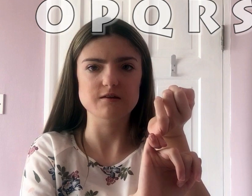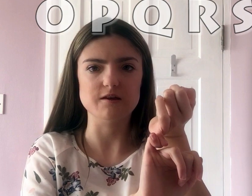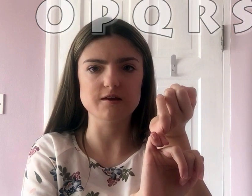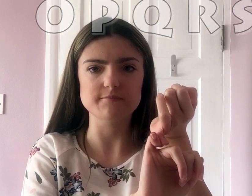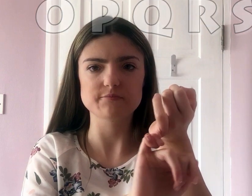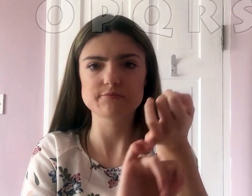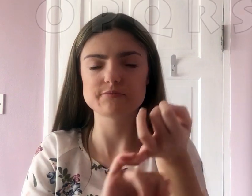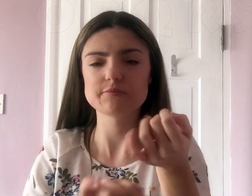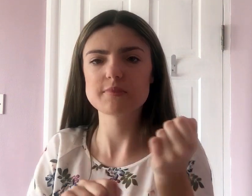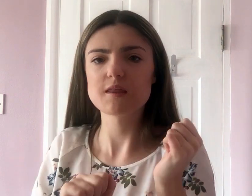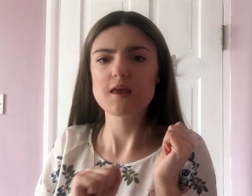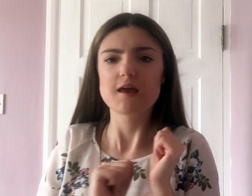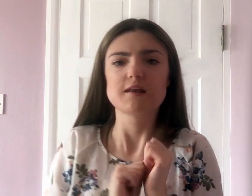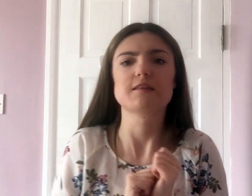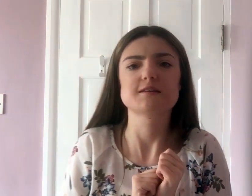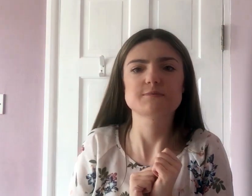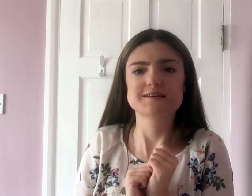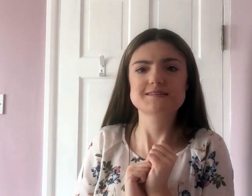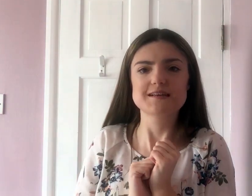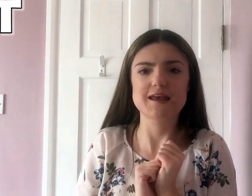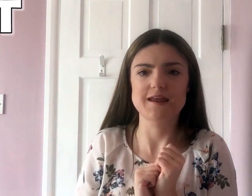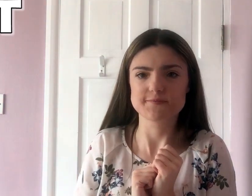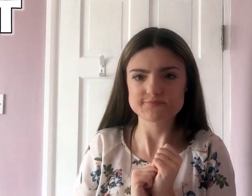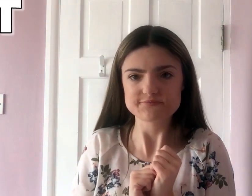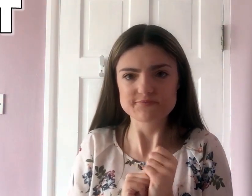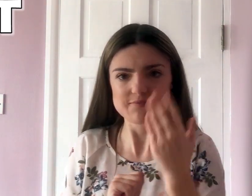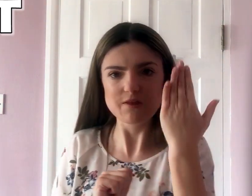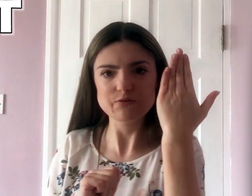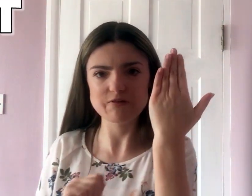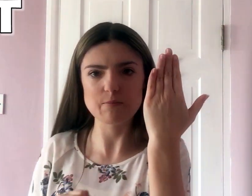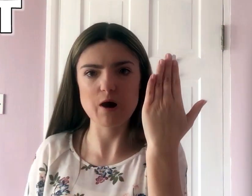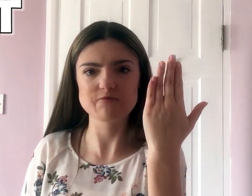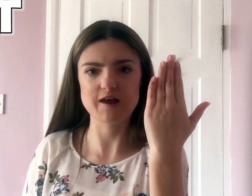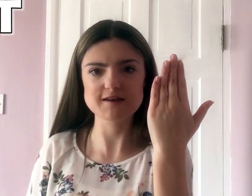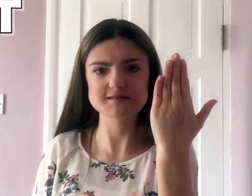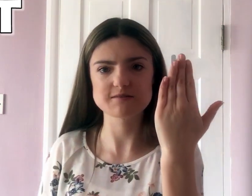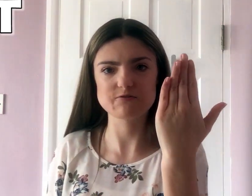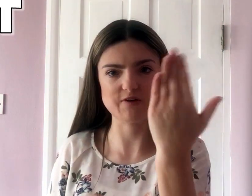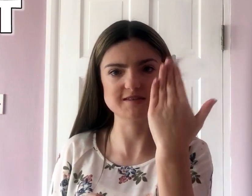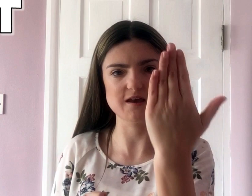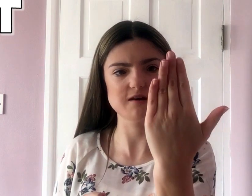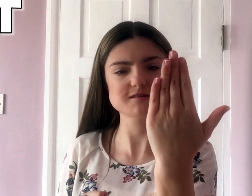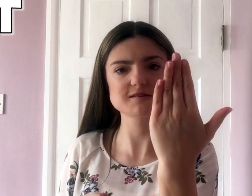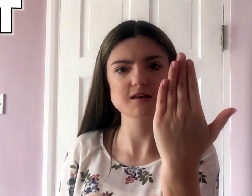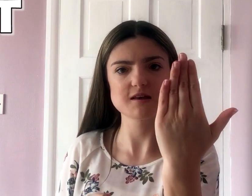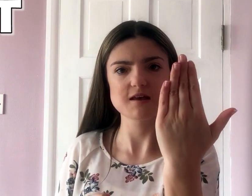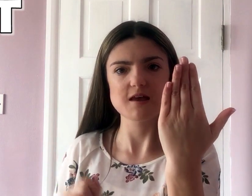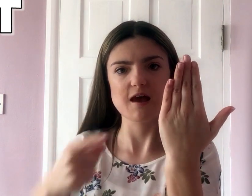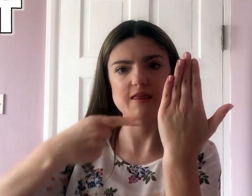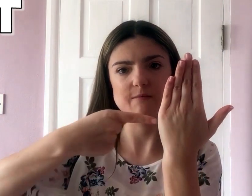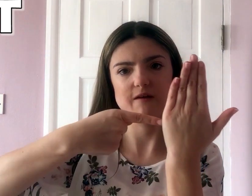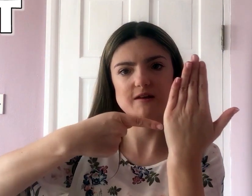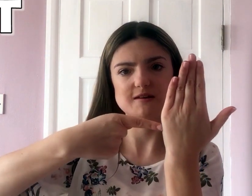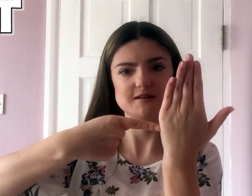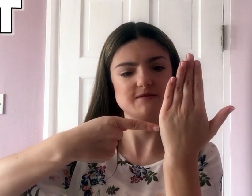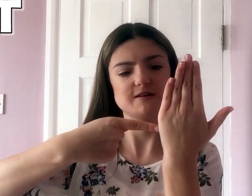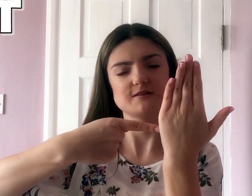Okay, now the next one is T. So our palm flat facing us, and then we have an index finger doing